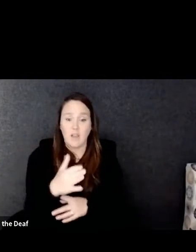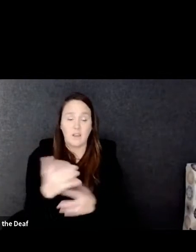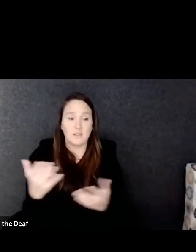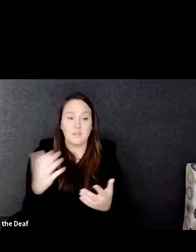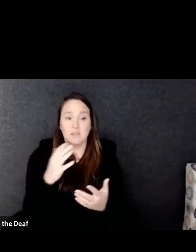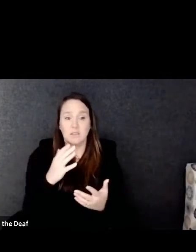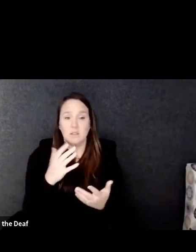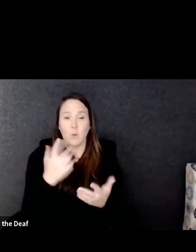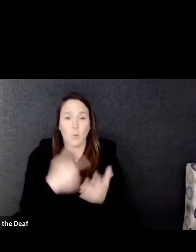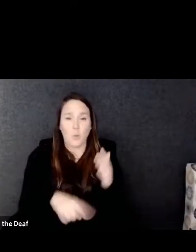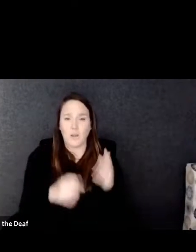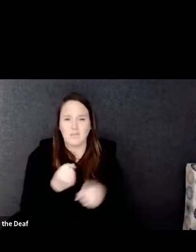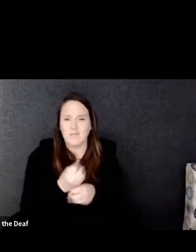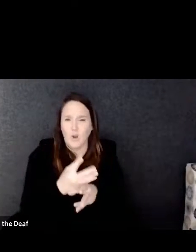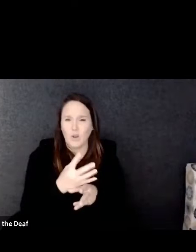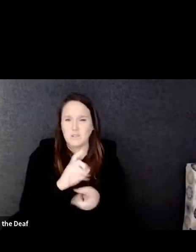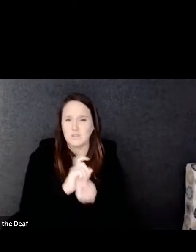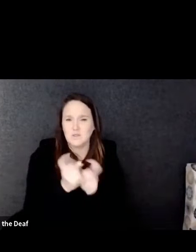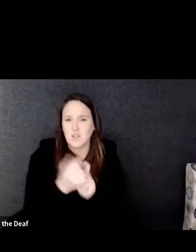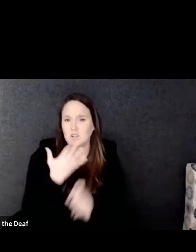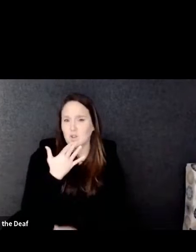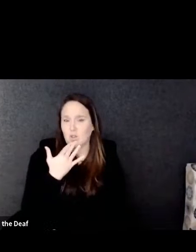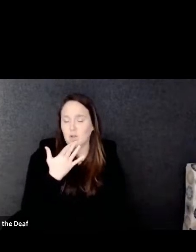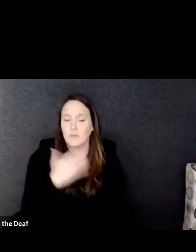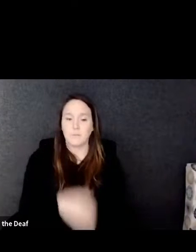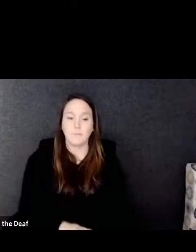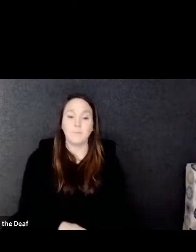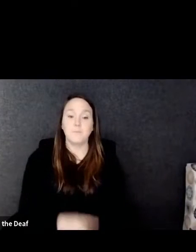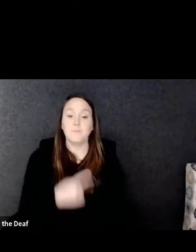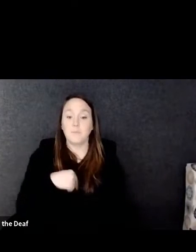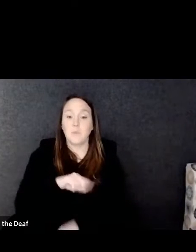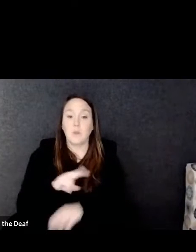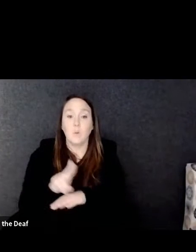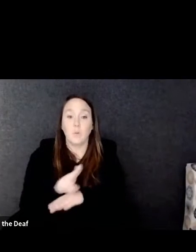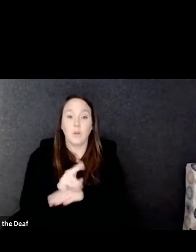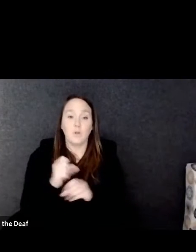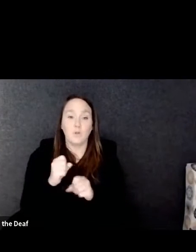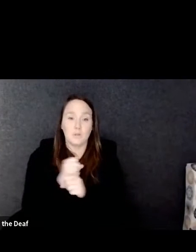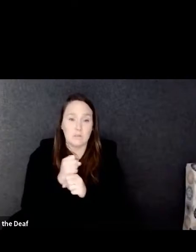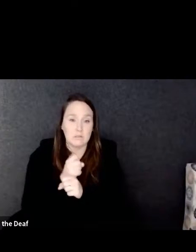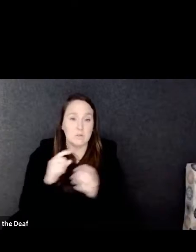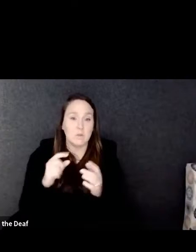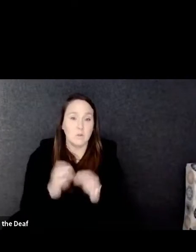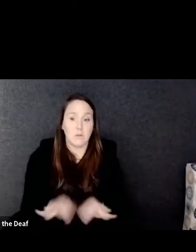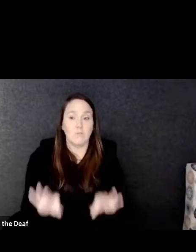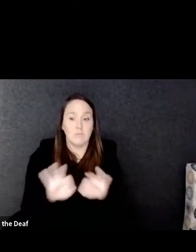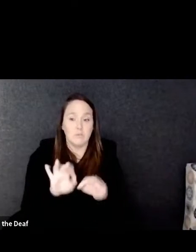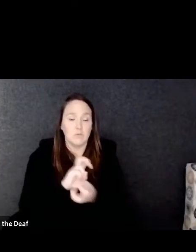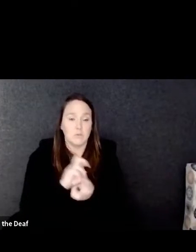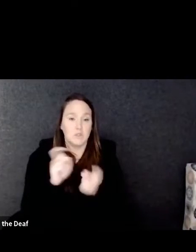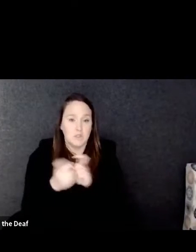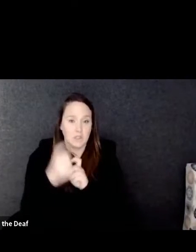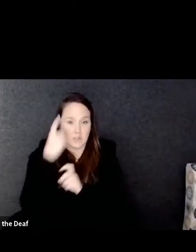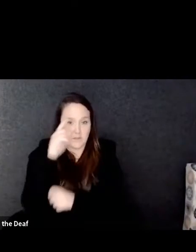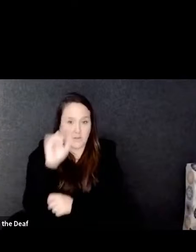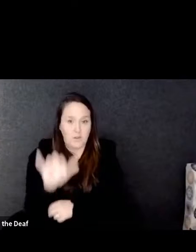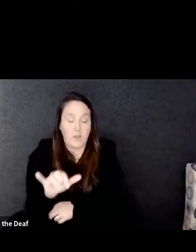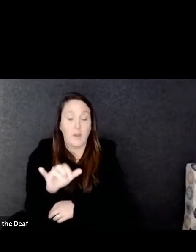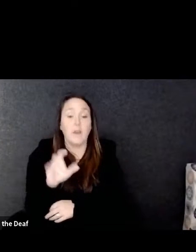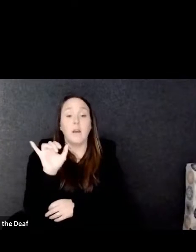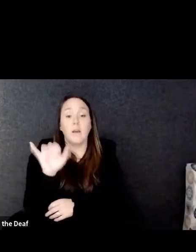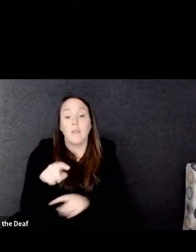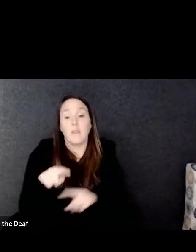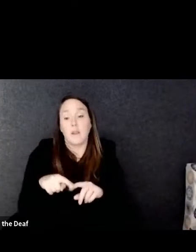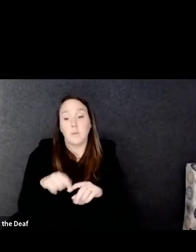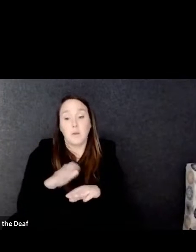light shift, what does? We use our statistical significant shifts for that. And that's based on